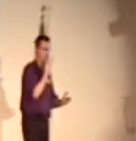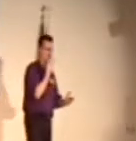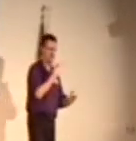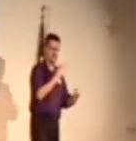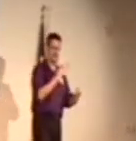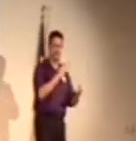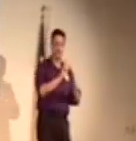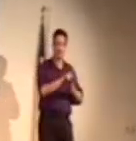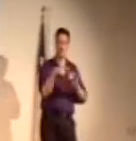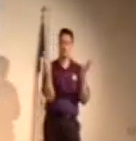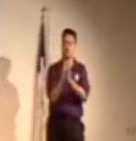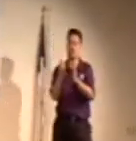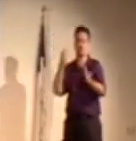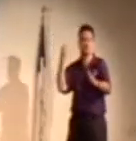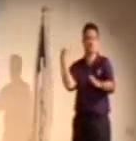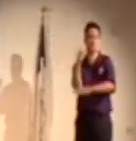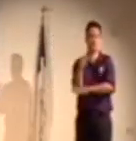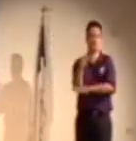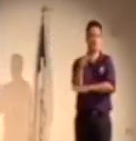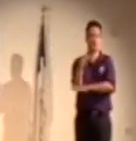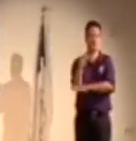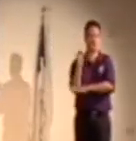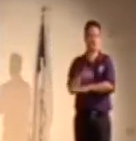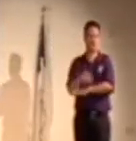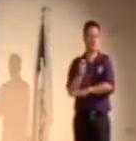soon The clock will strike midnight